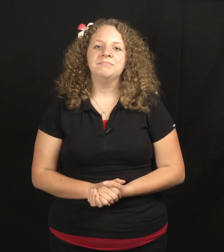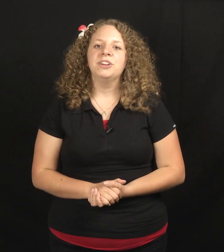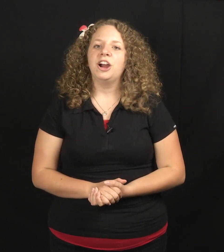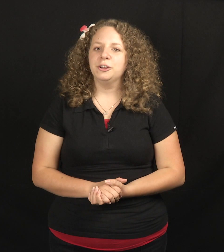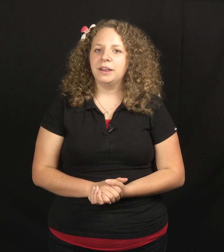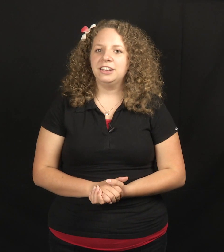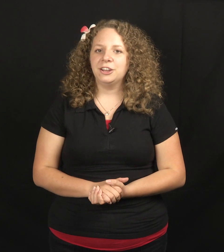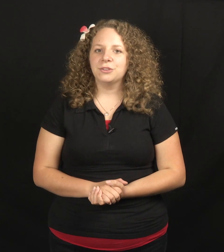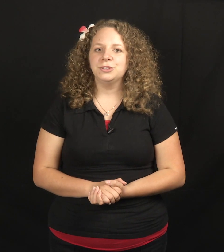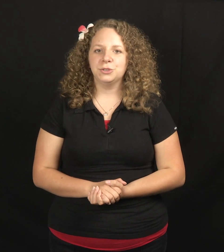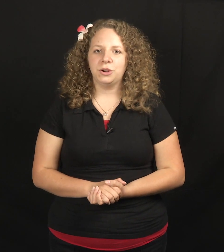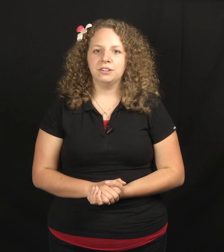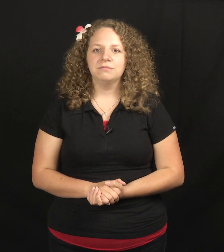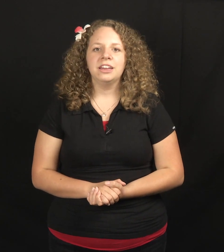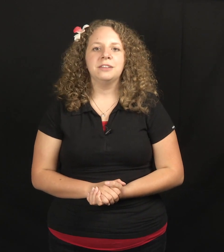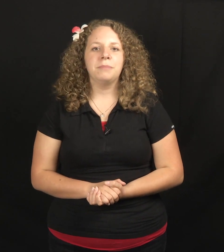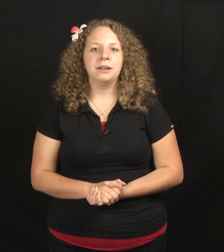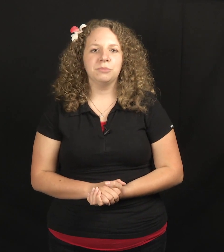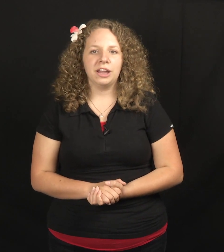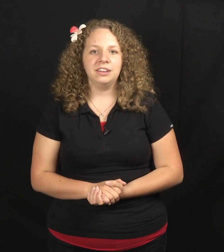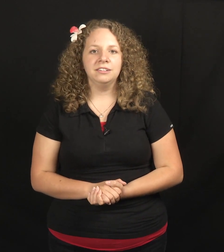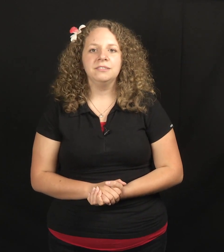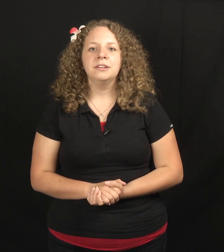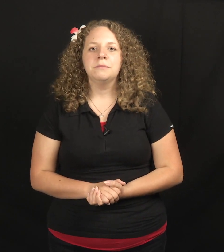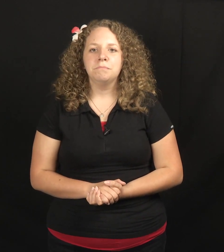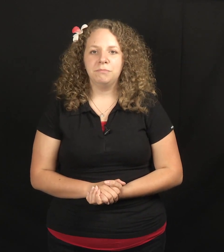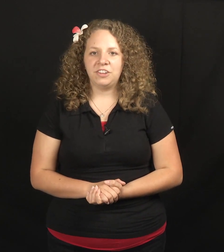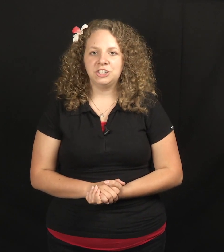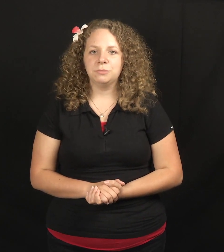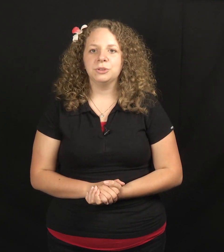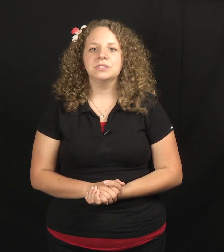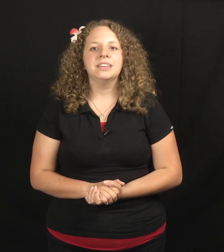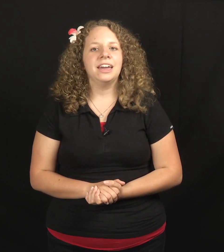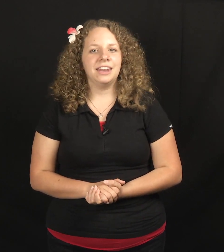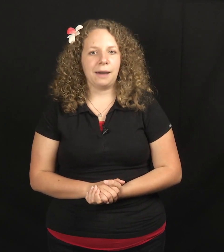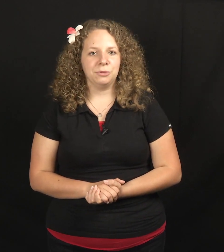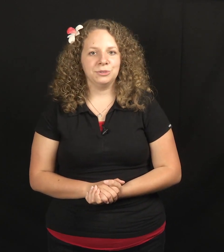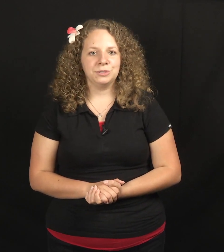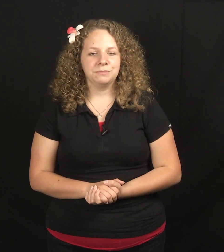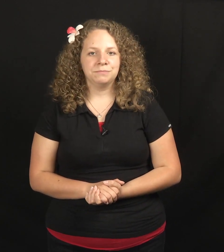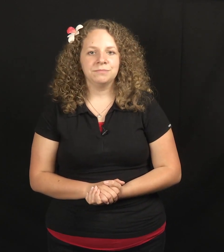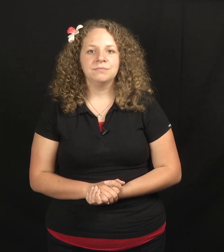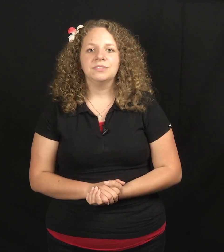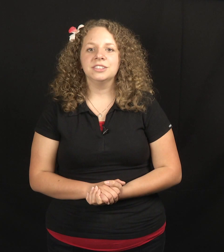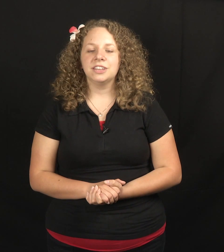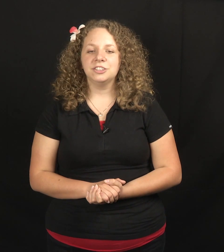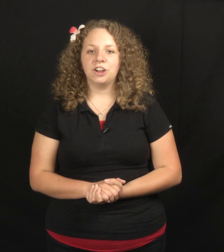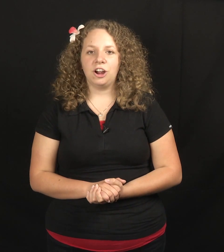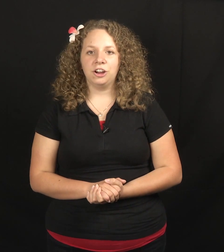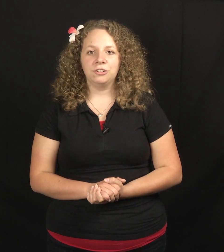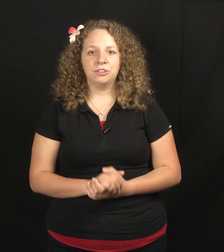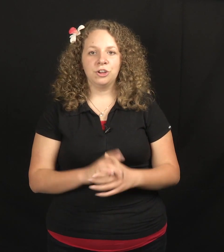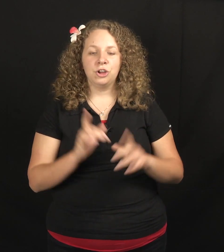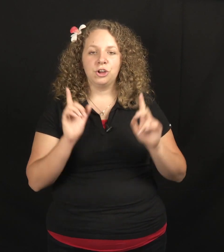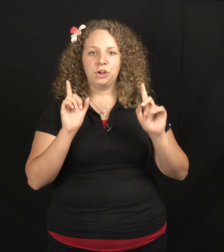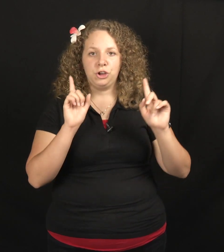Are you ready to go to the store and buy bread, vegetables, and apples? The signs are